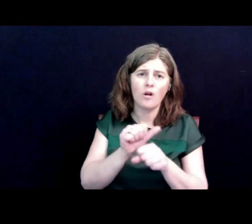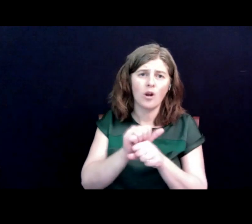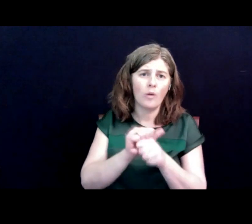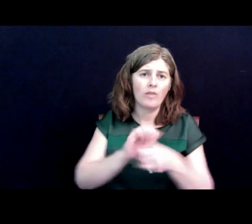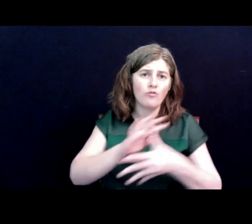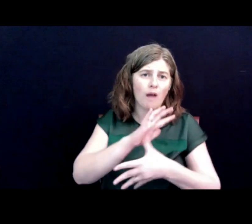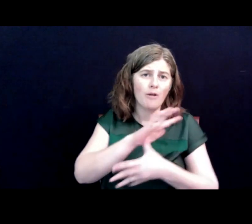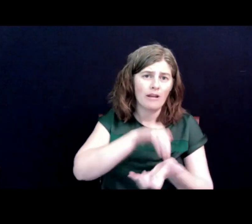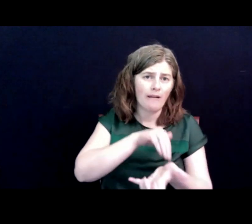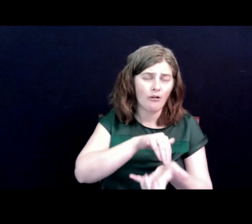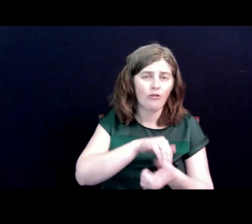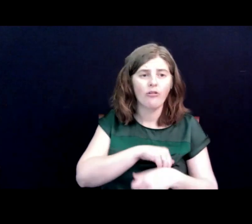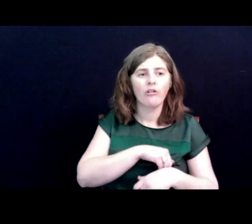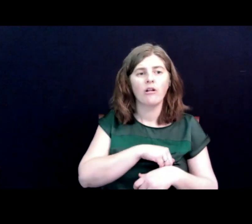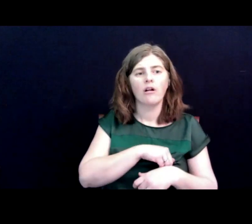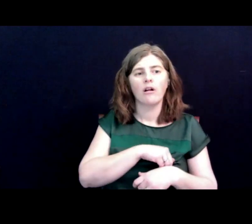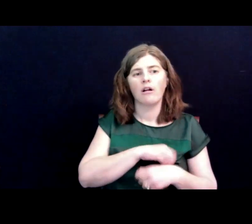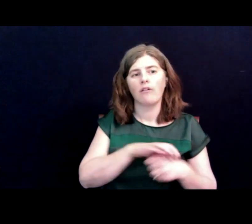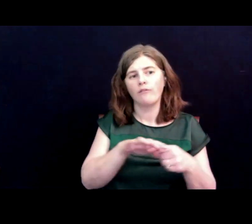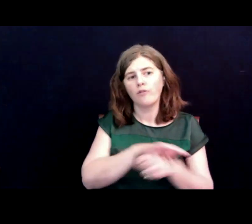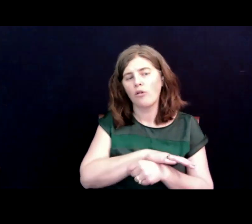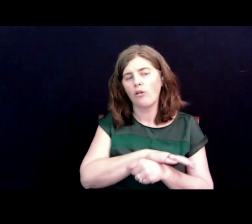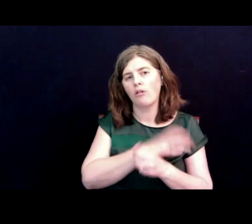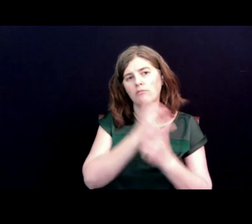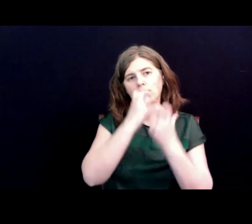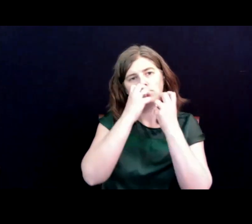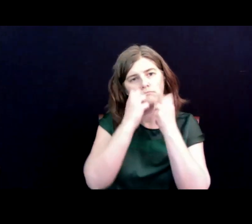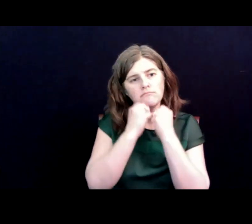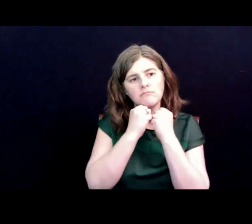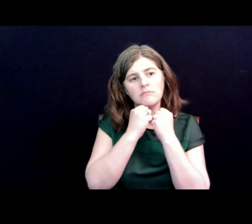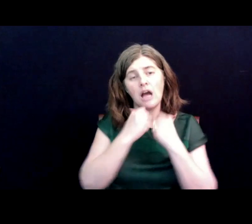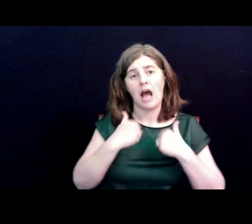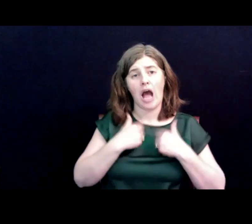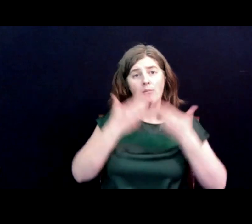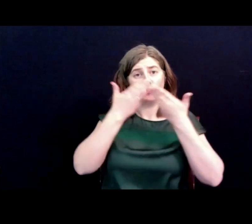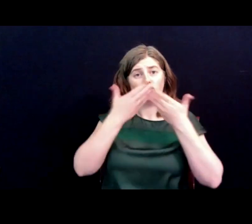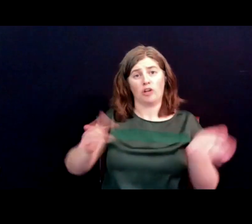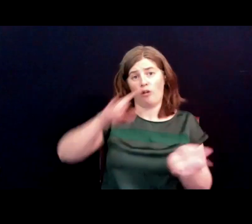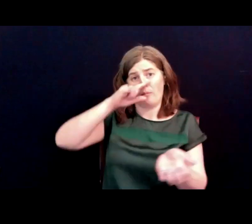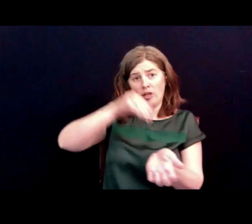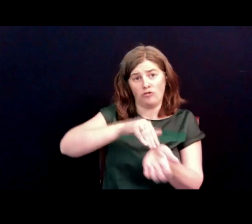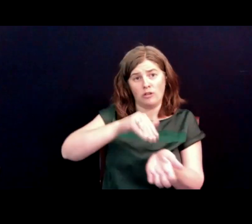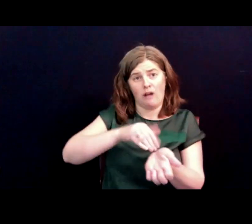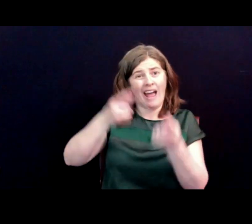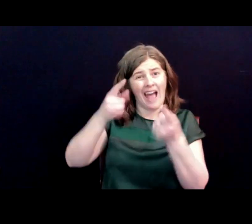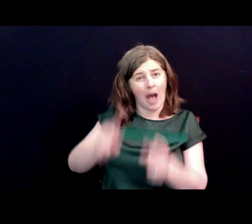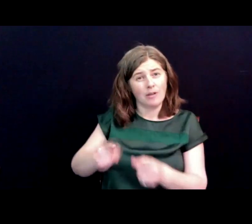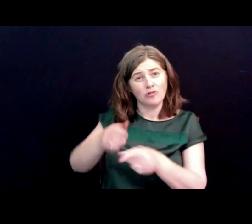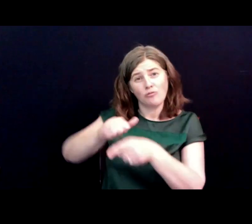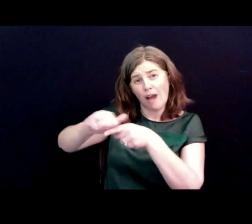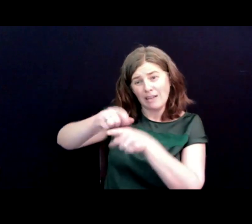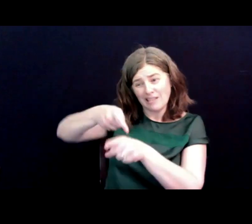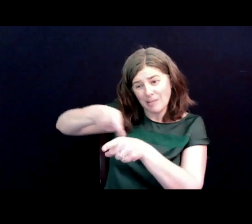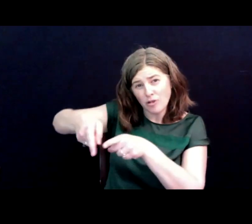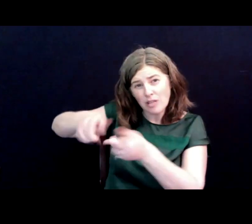care, and that is a role I cherish. I'm a general pediatrician by training. I happen to practice specialty medicine,